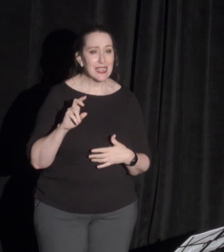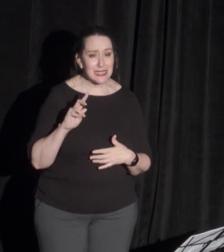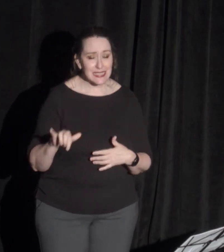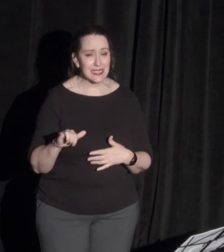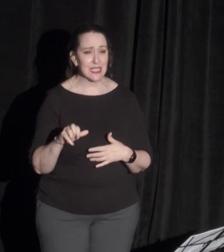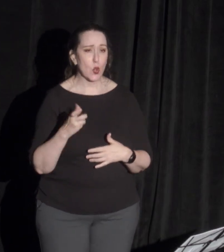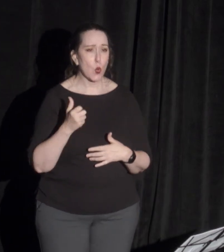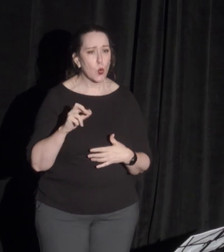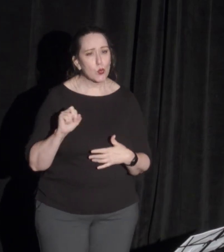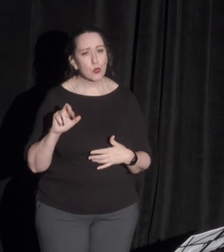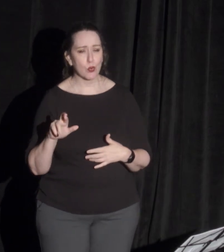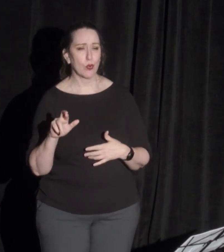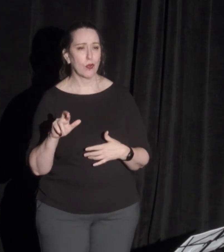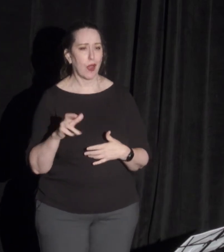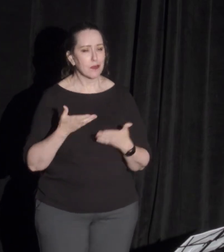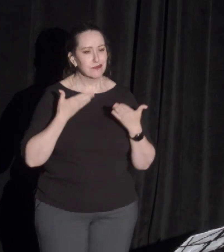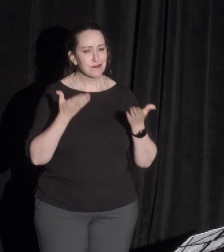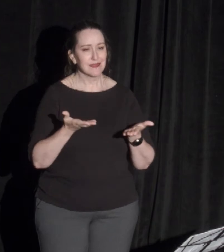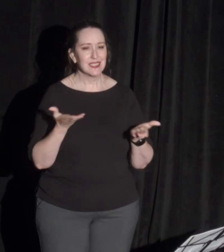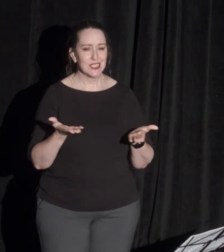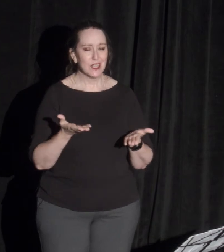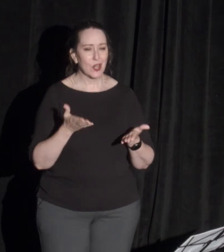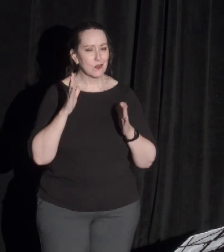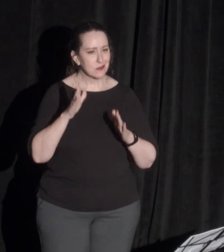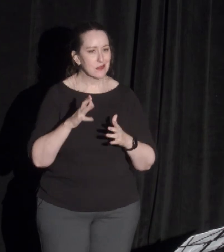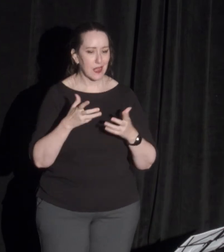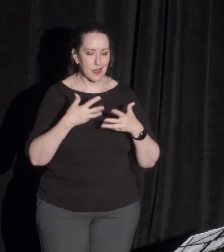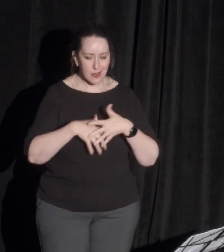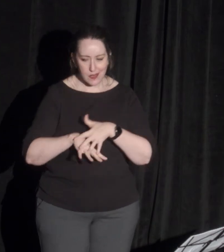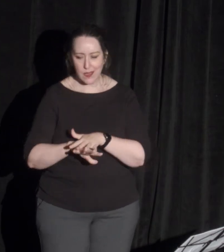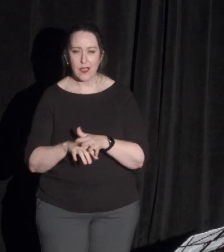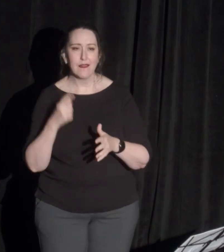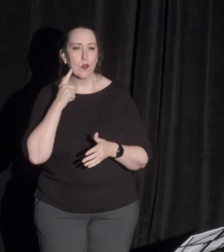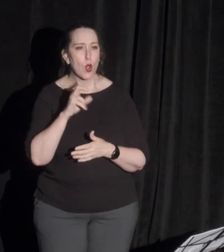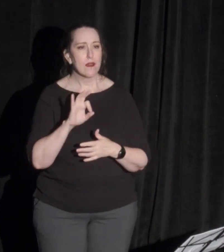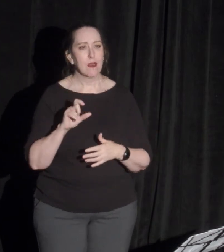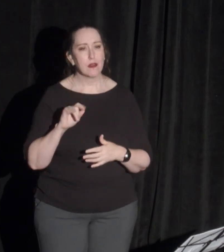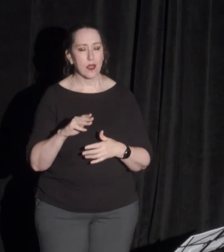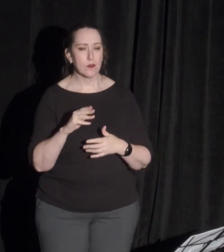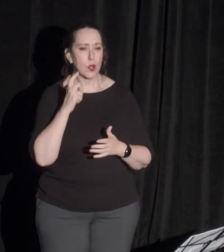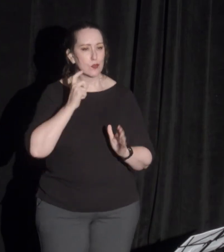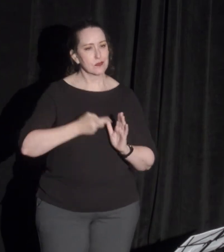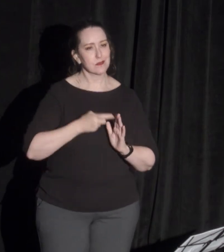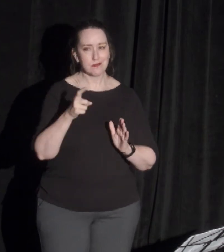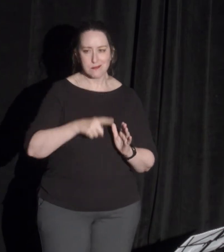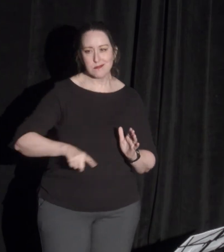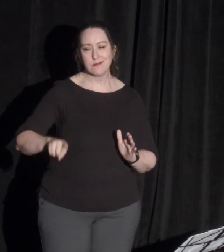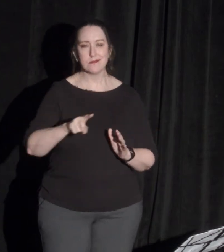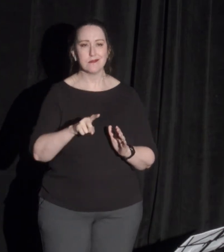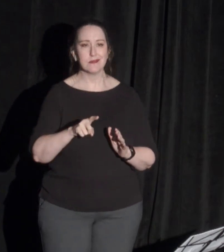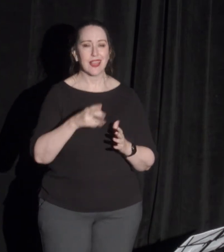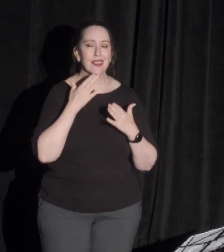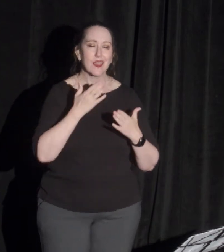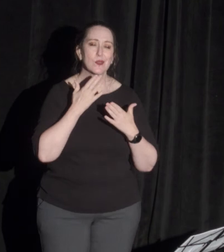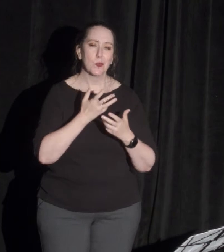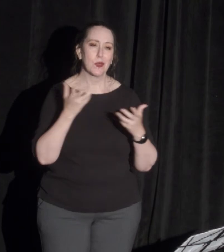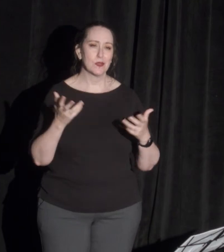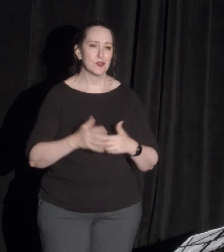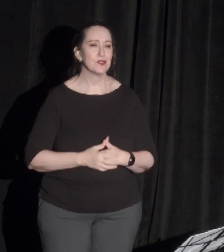the threads I added to the great and glorious tapestry that is fandom have been recognized by you. Thank you very much. I particularly want to